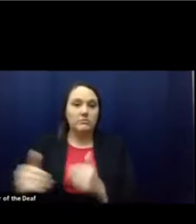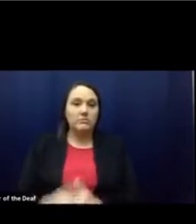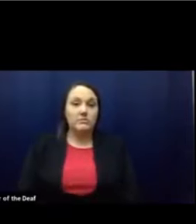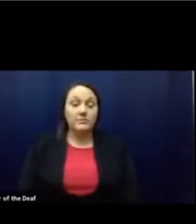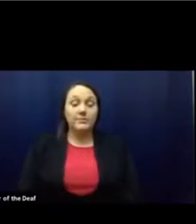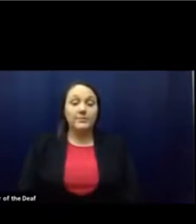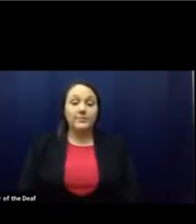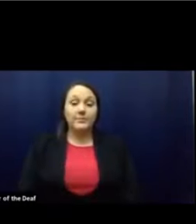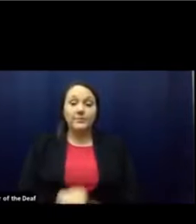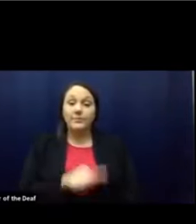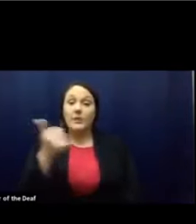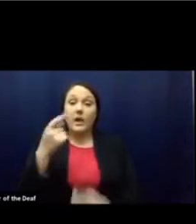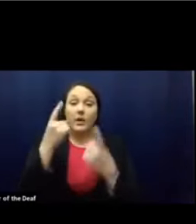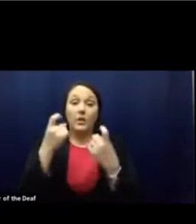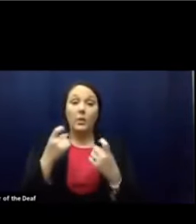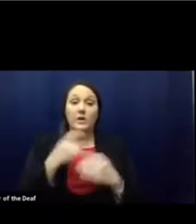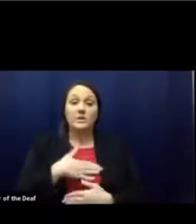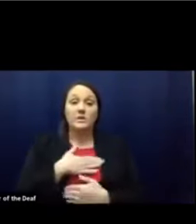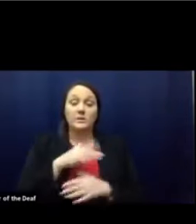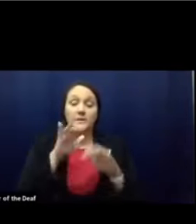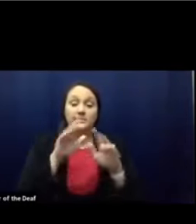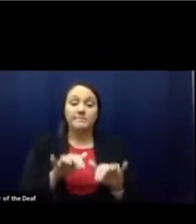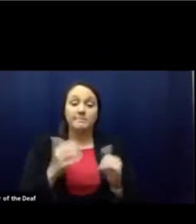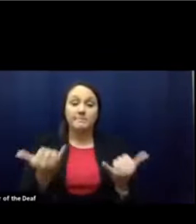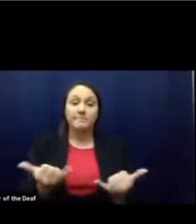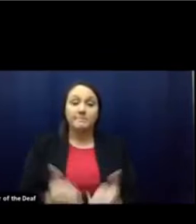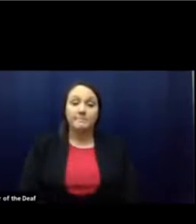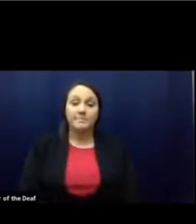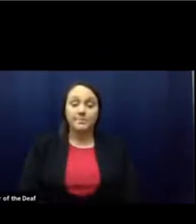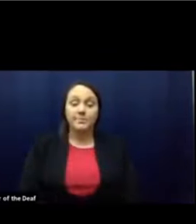Any other questions? Please go ahead and type them in now.